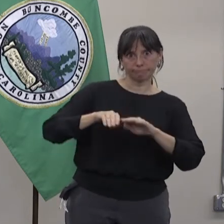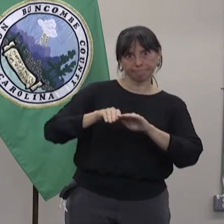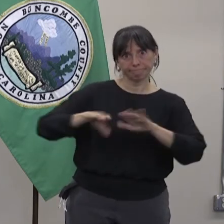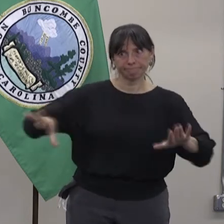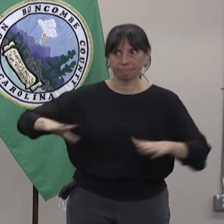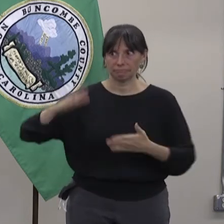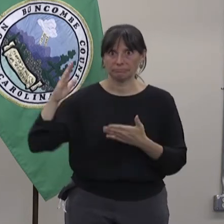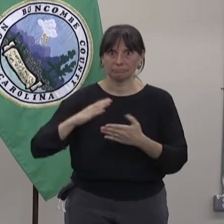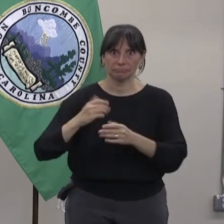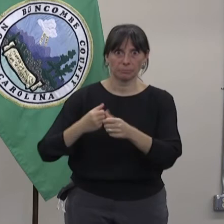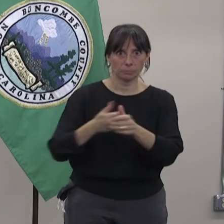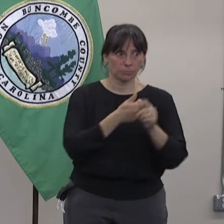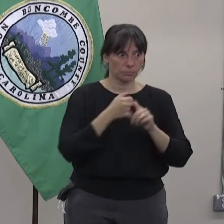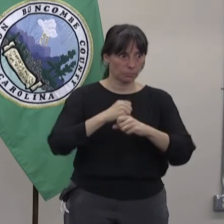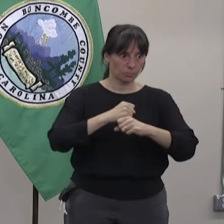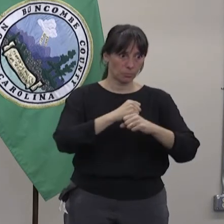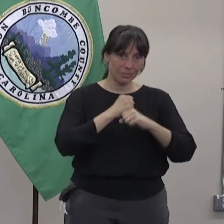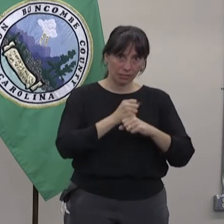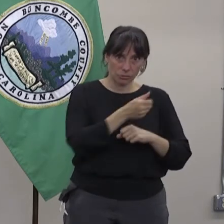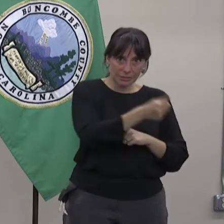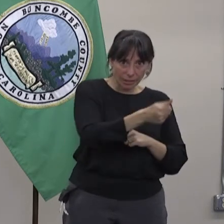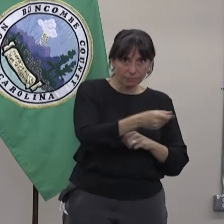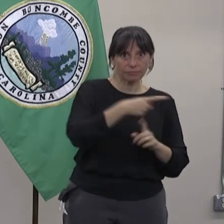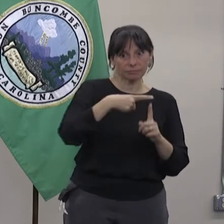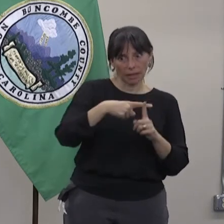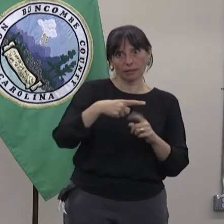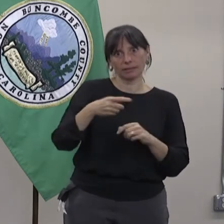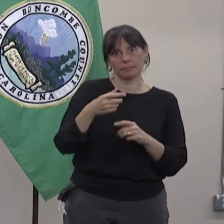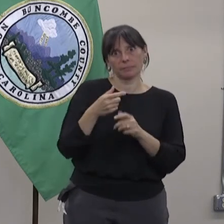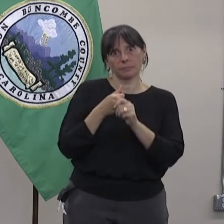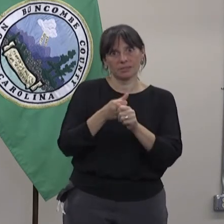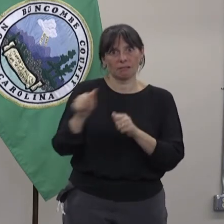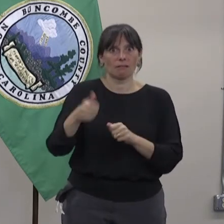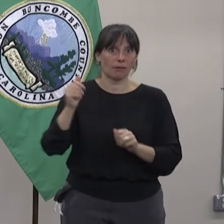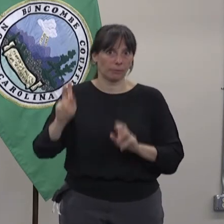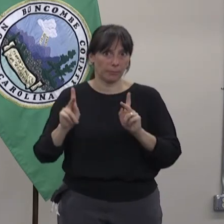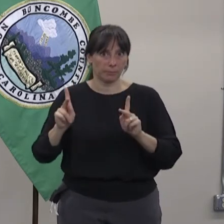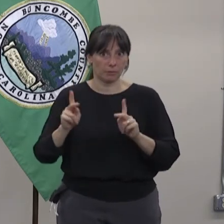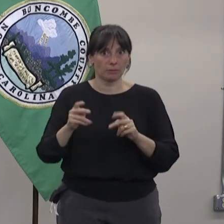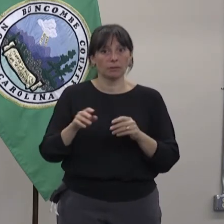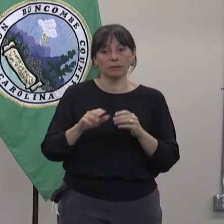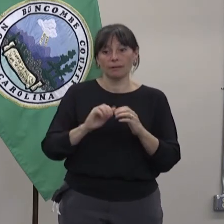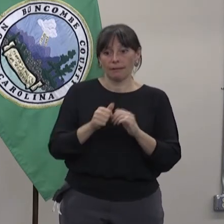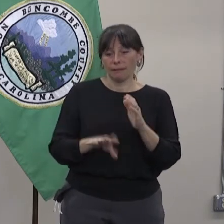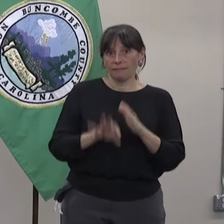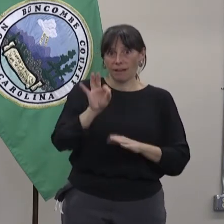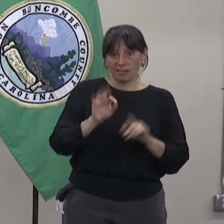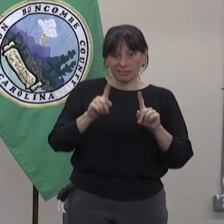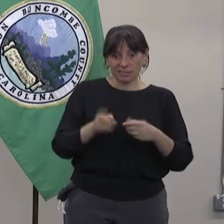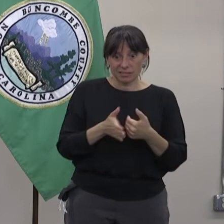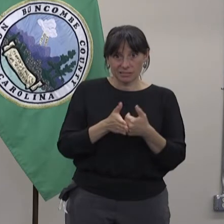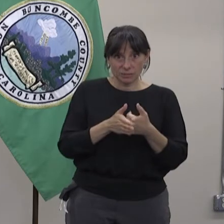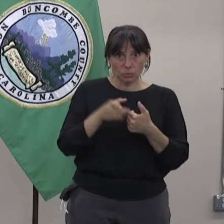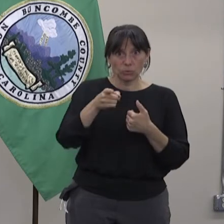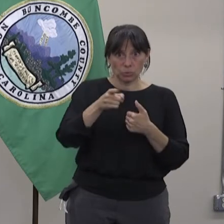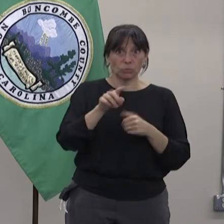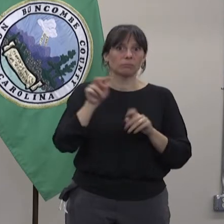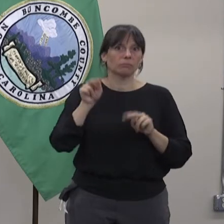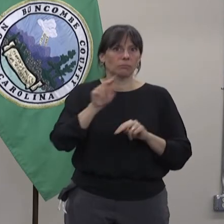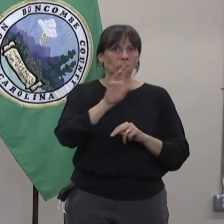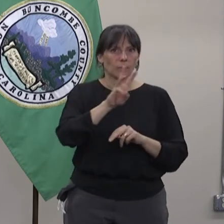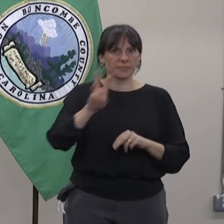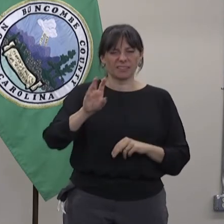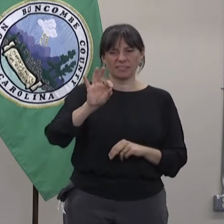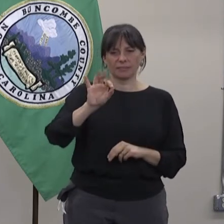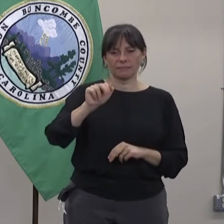neighbors. You can find testing locations near you by checking out Find My Testing Site website. You can